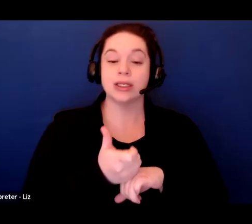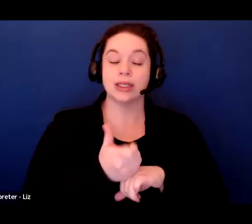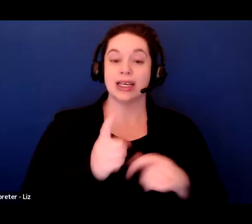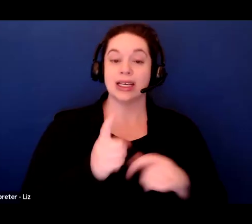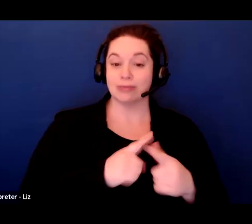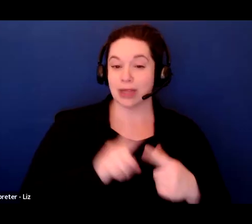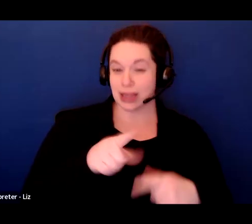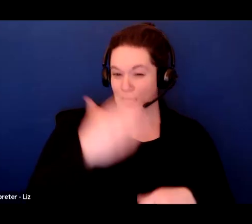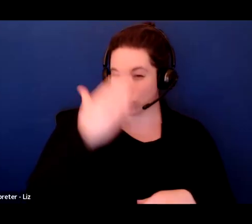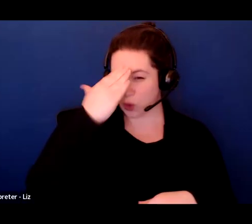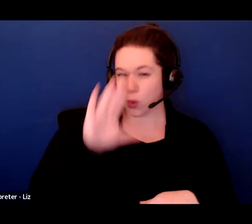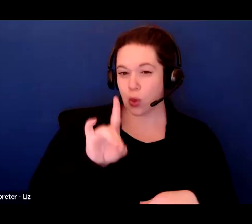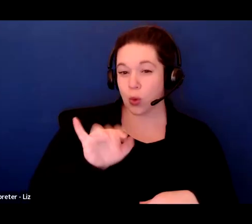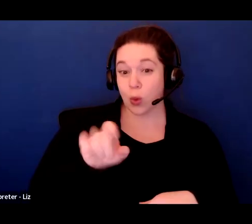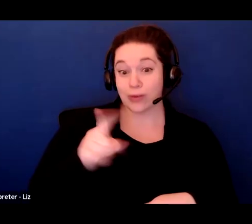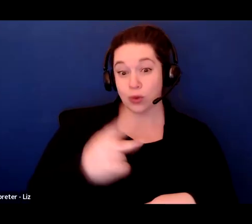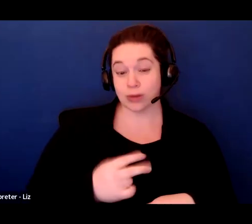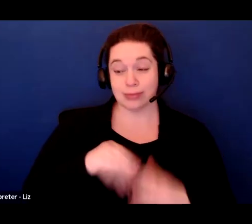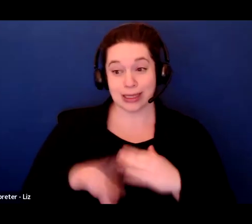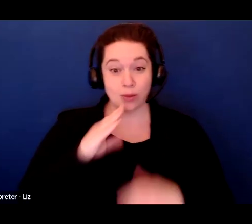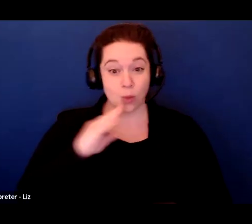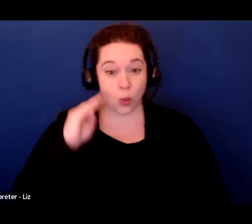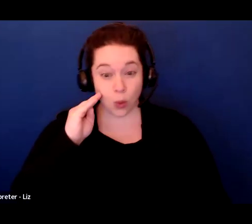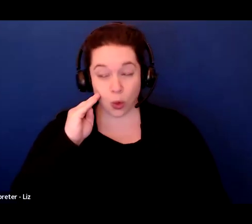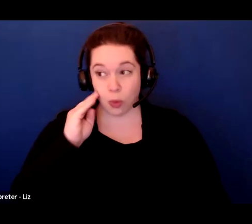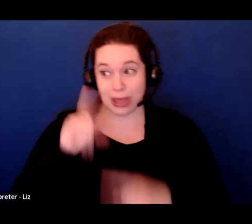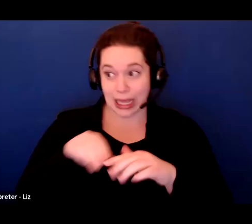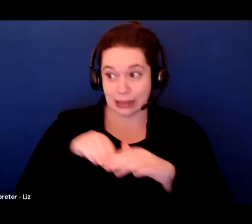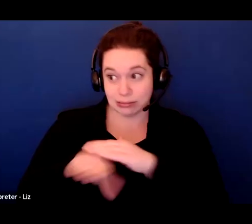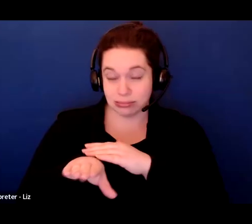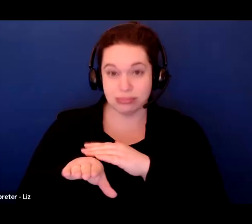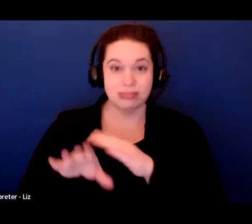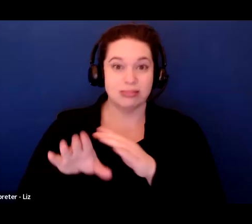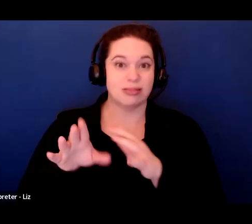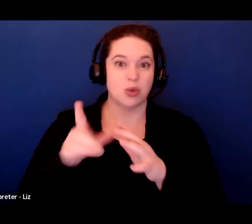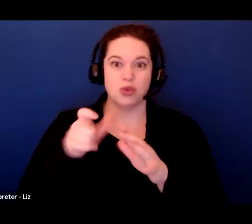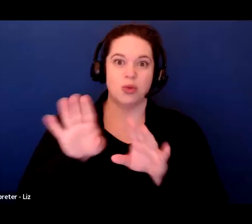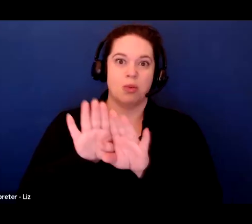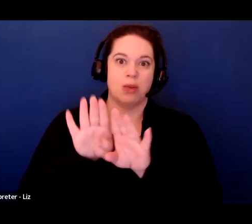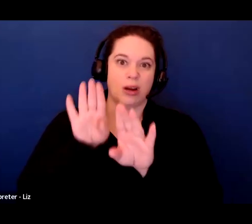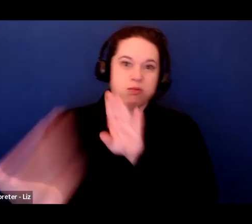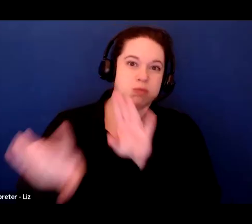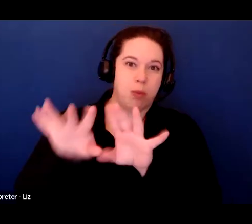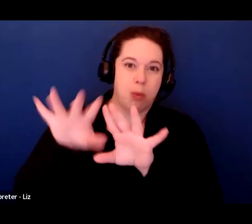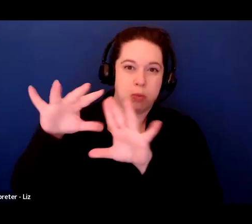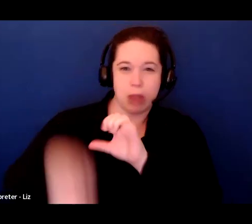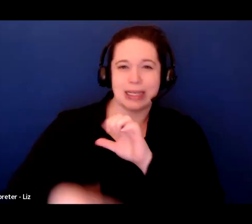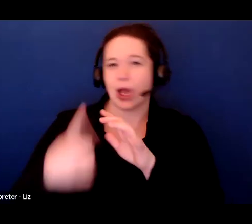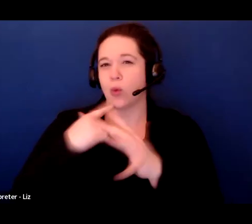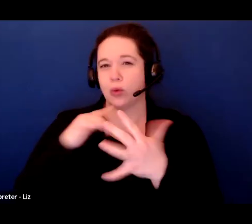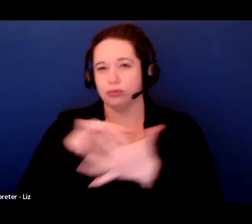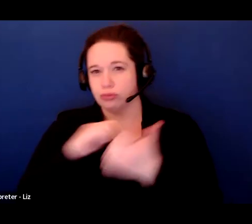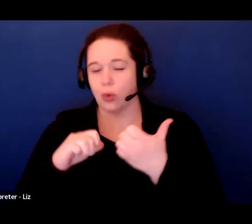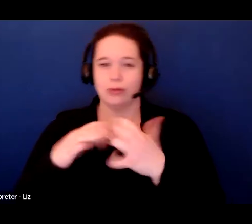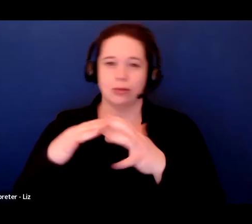will know the code. So if you're in the house and they can't get in, they have to break down a door or something really destructive to get